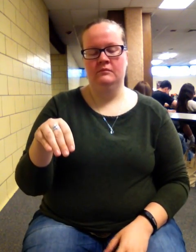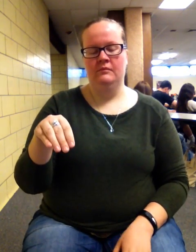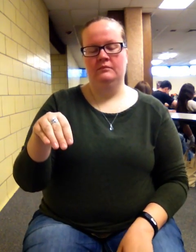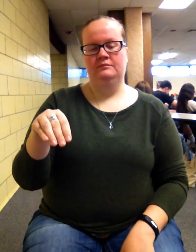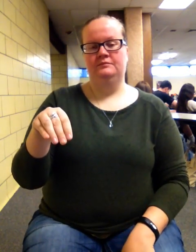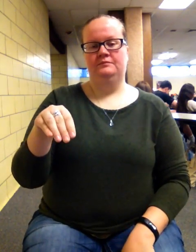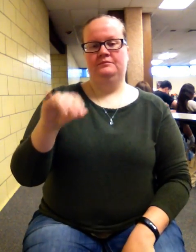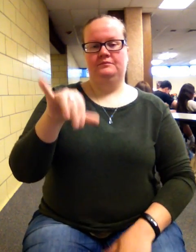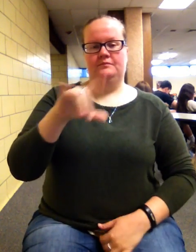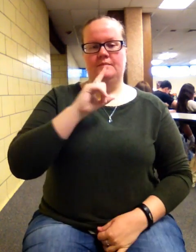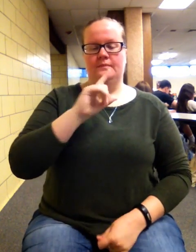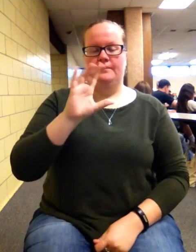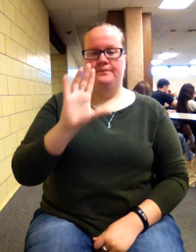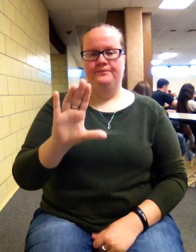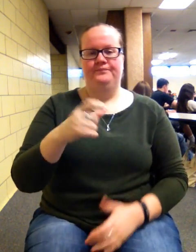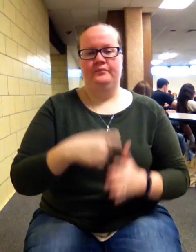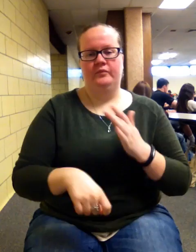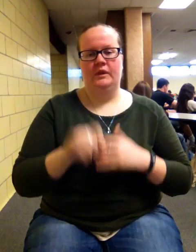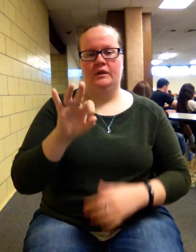being your cost of equity.